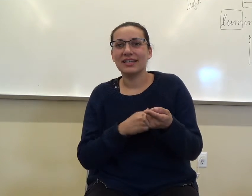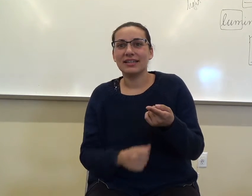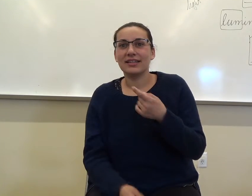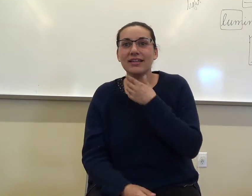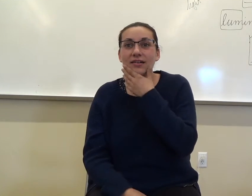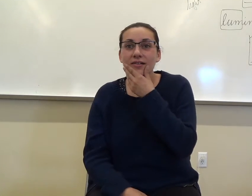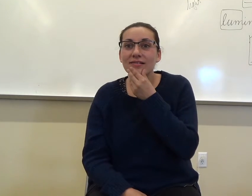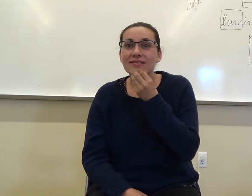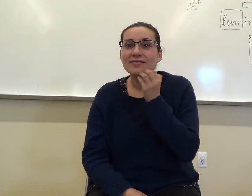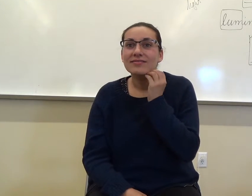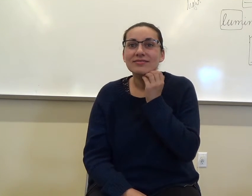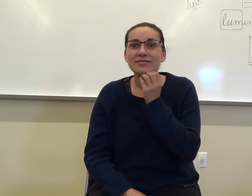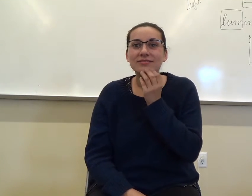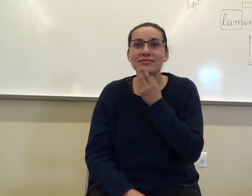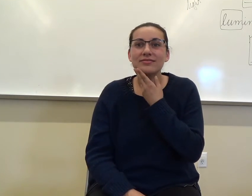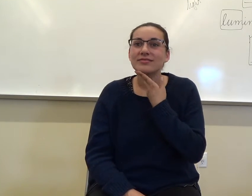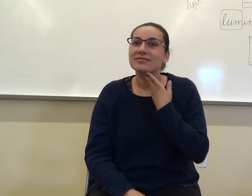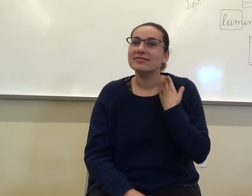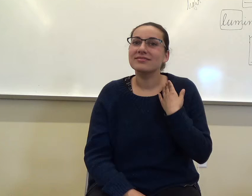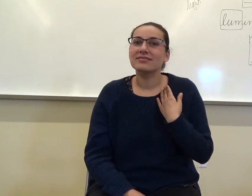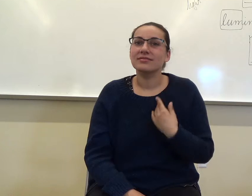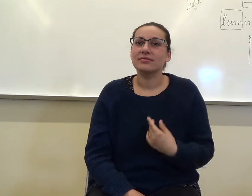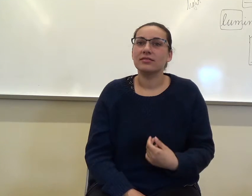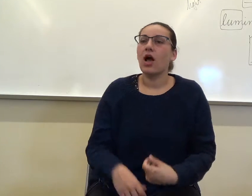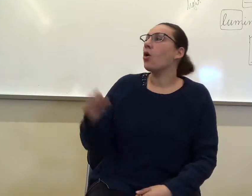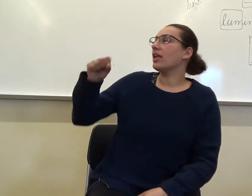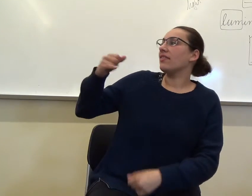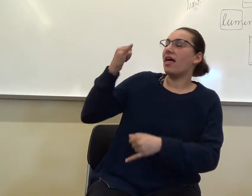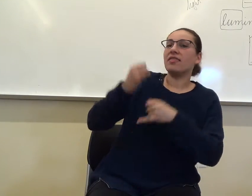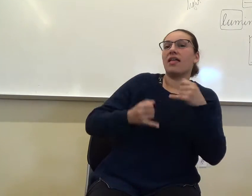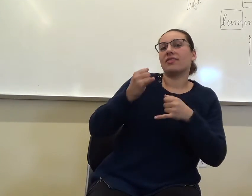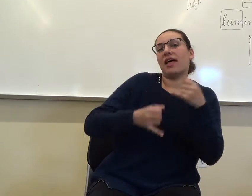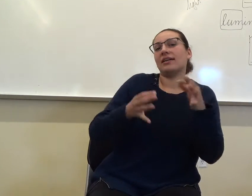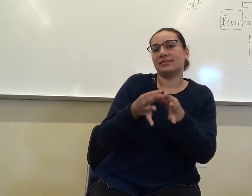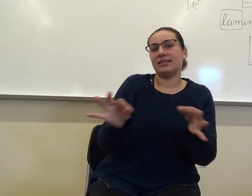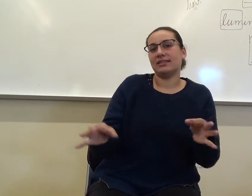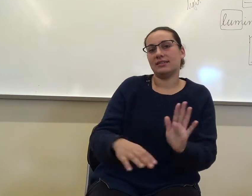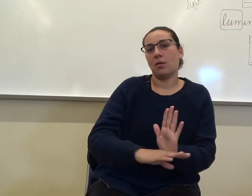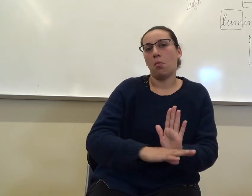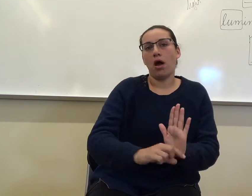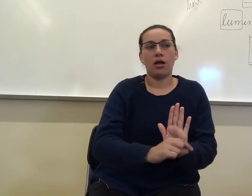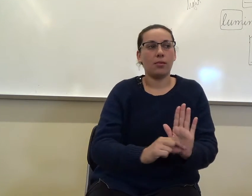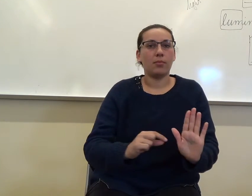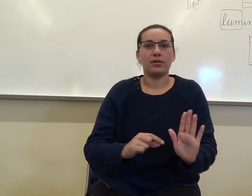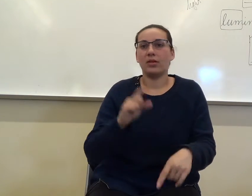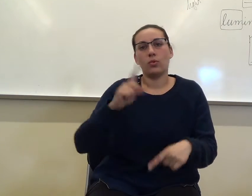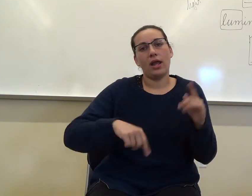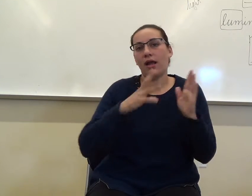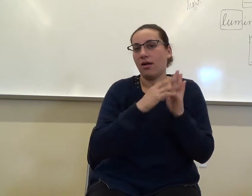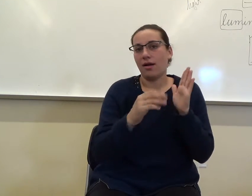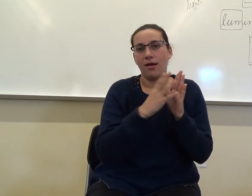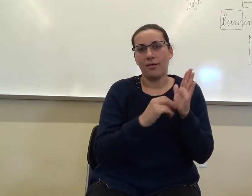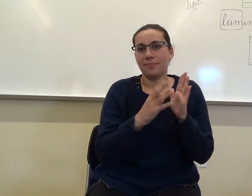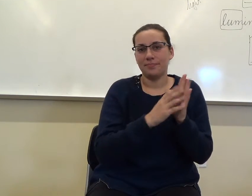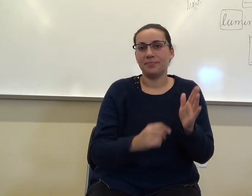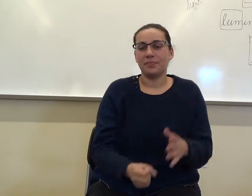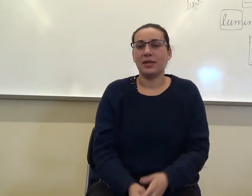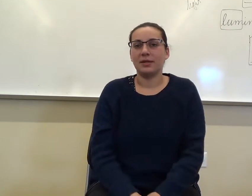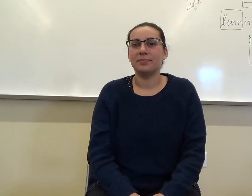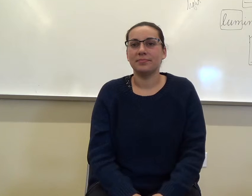this. It doesn't make any sense unless you put that in. What is this specific, why was this separated